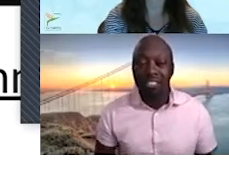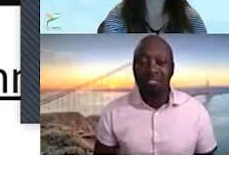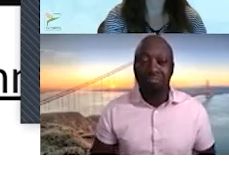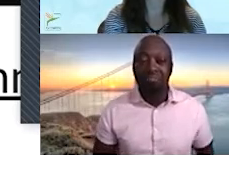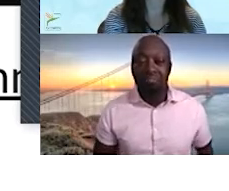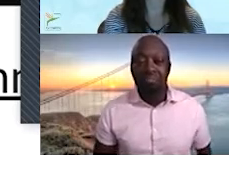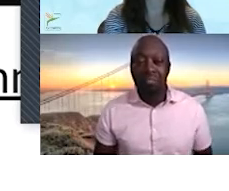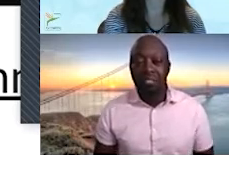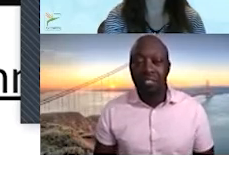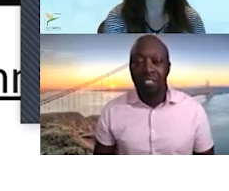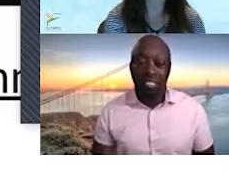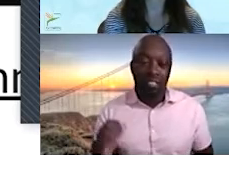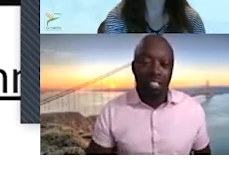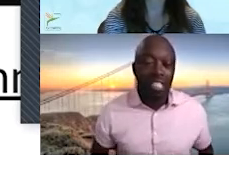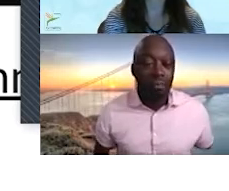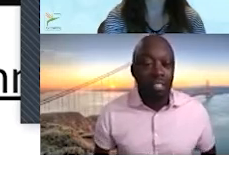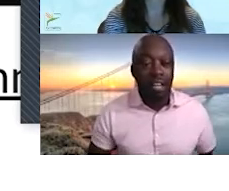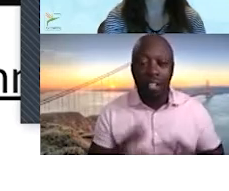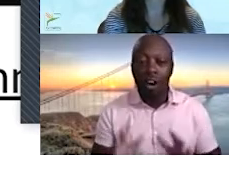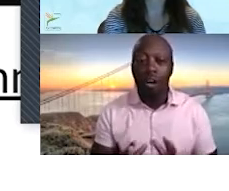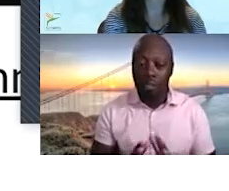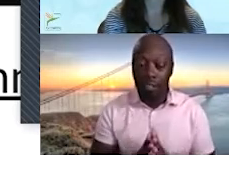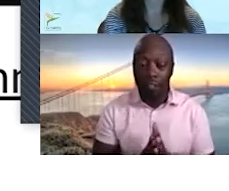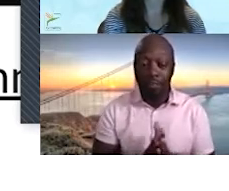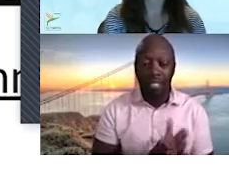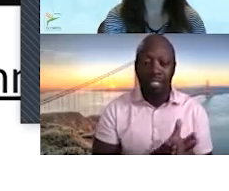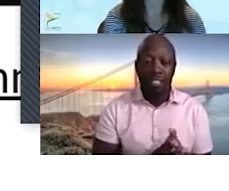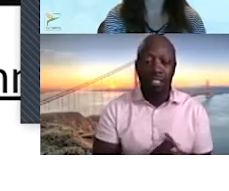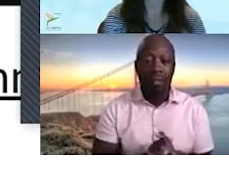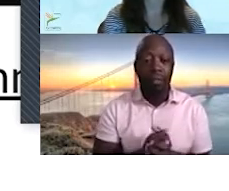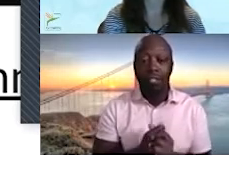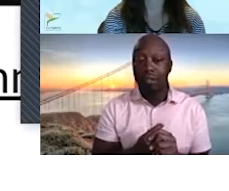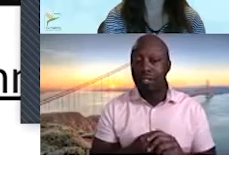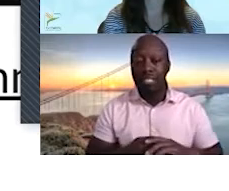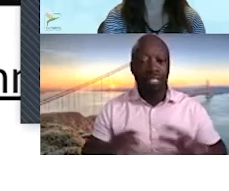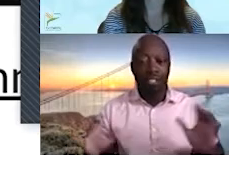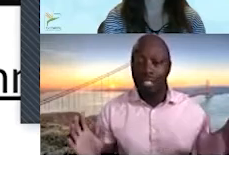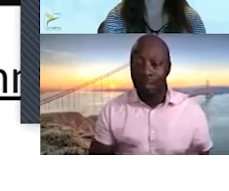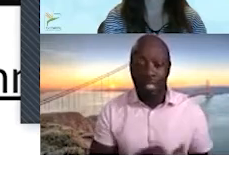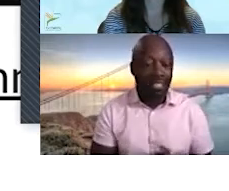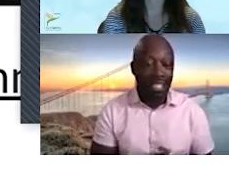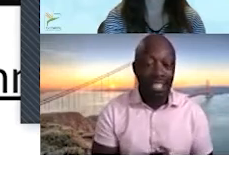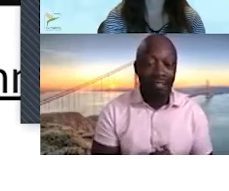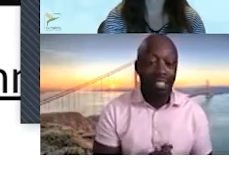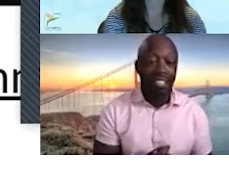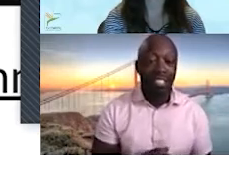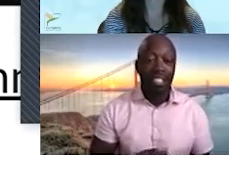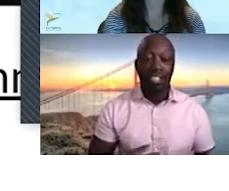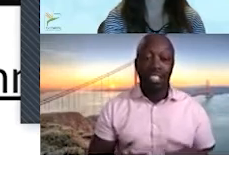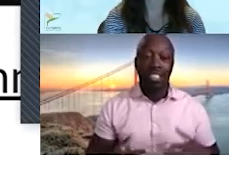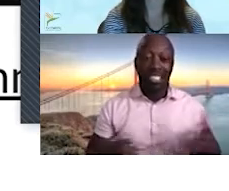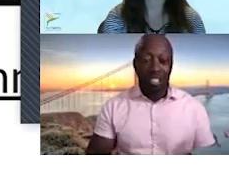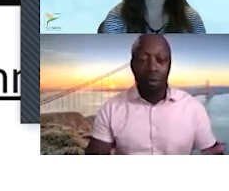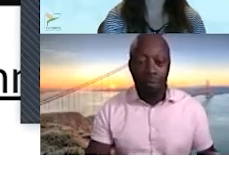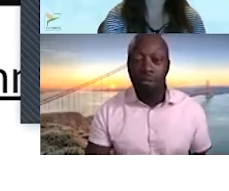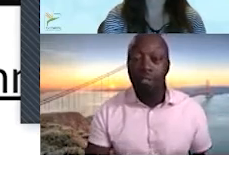range, it's a good time to have a calm start. So remember, you don't need to learn American Sign Language. You